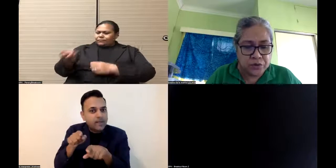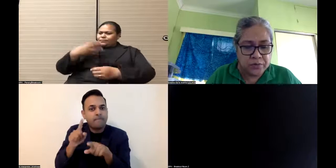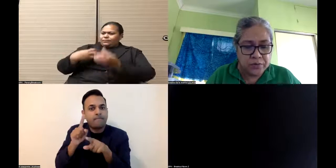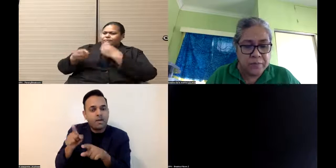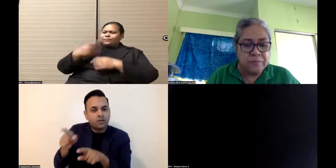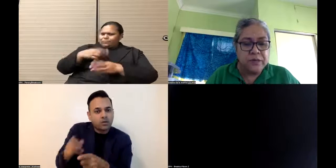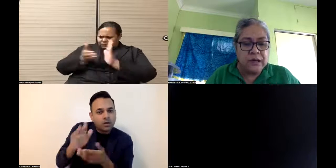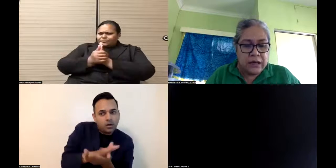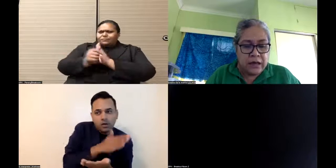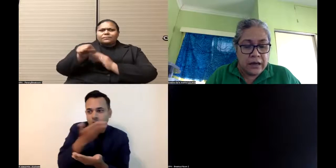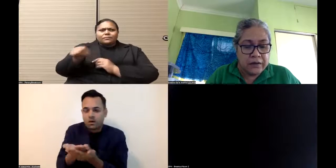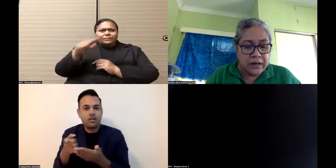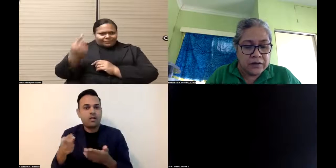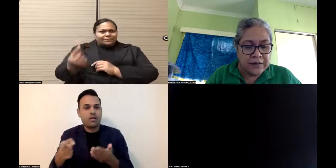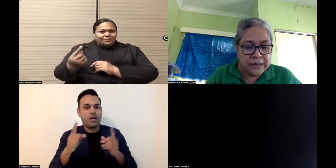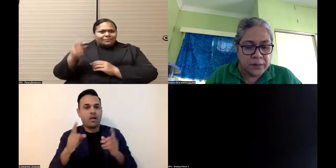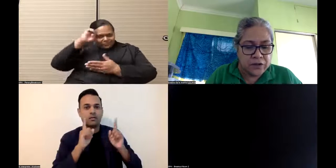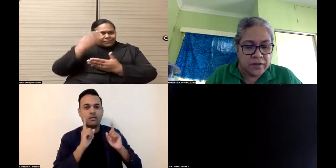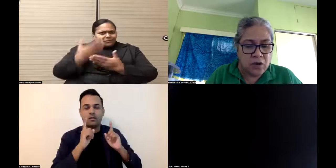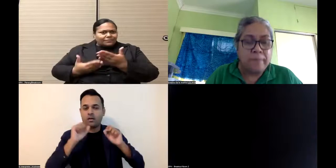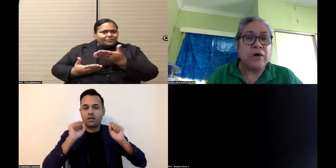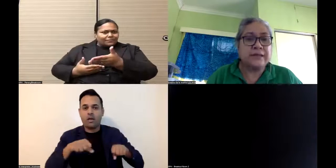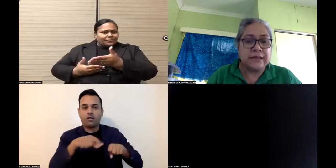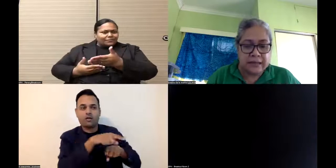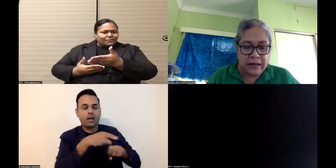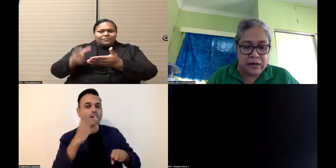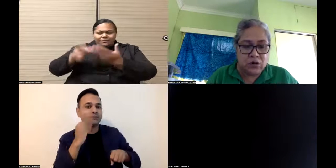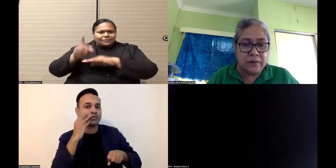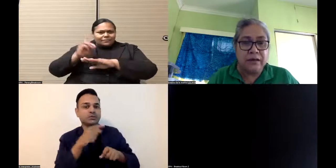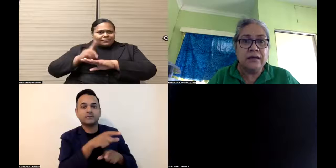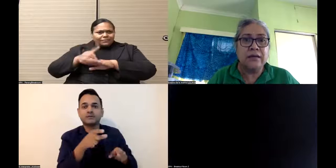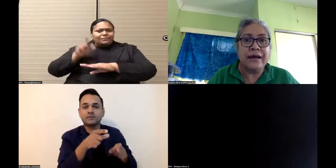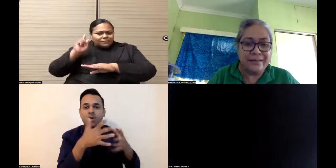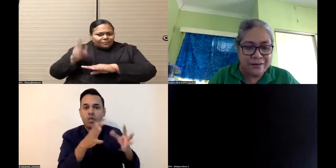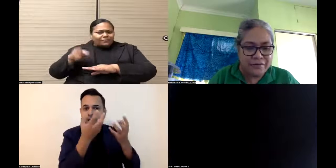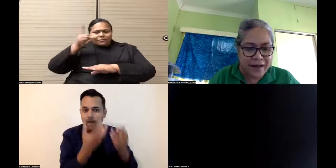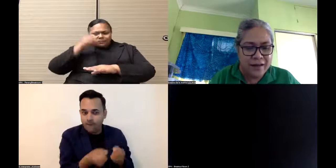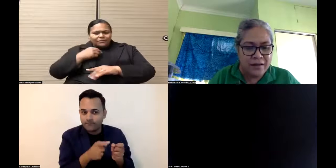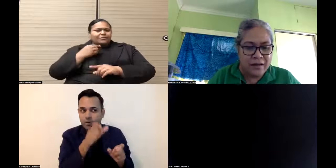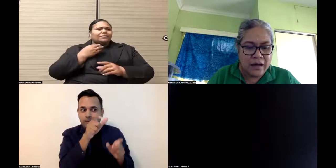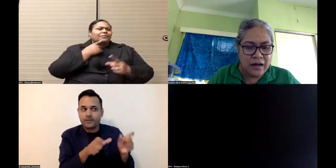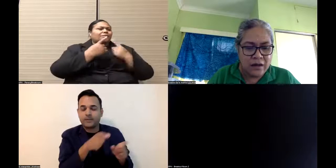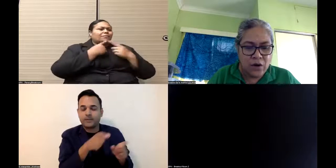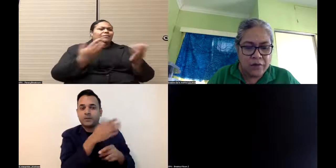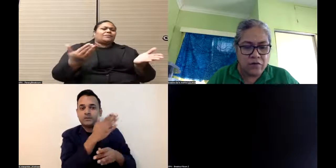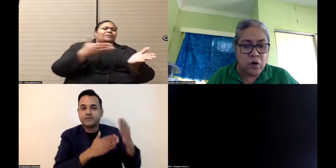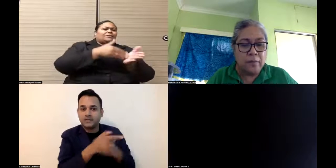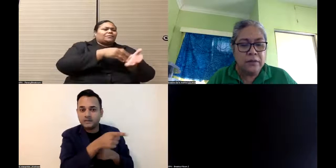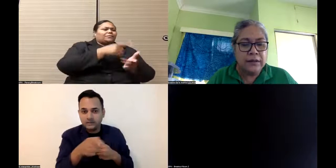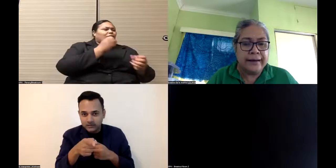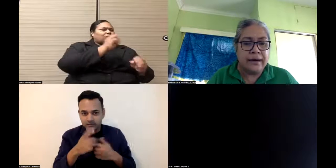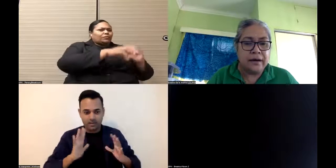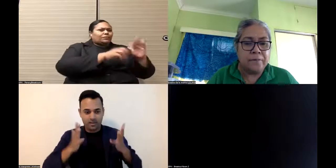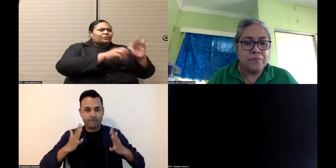to contribute. They also touch base on the core policies that need to be identified, law